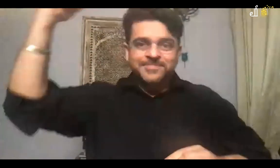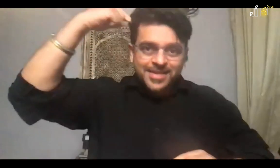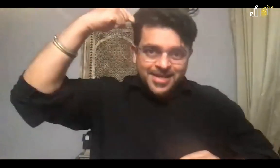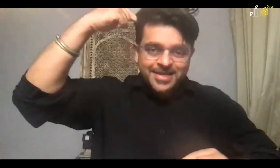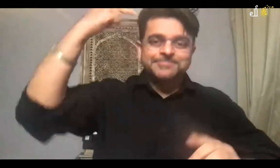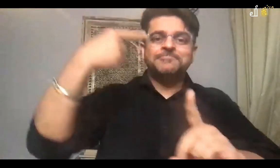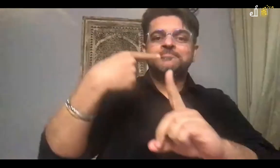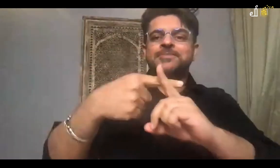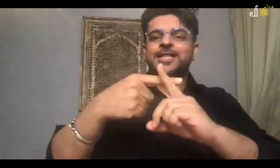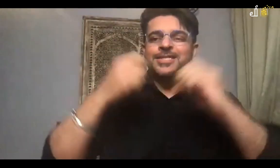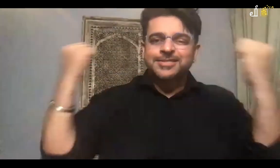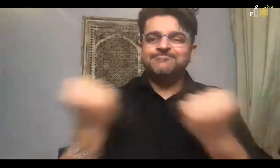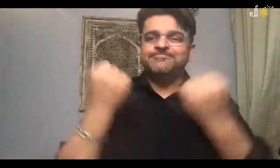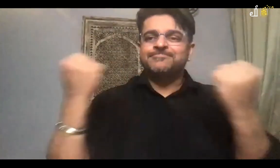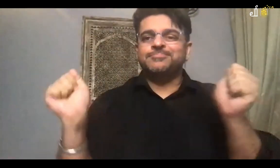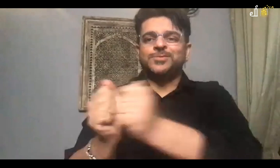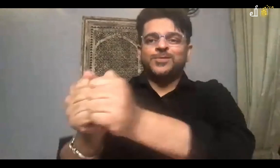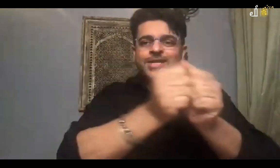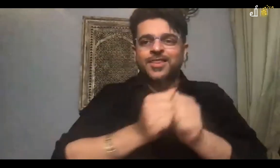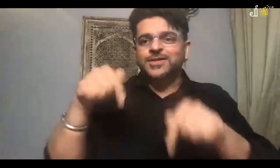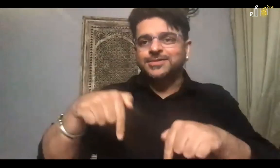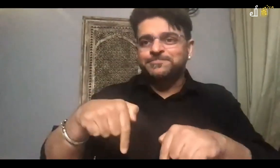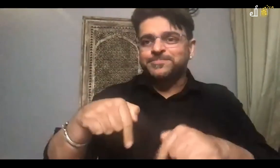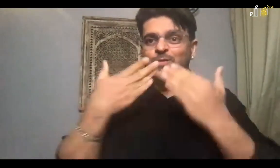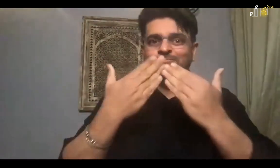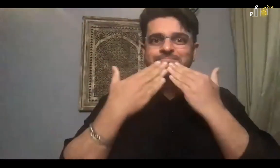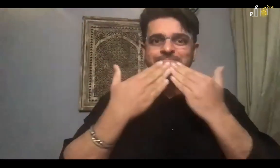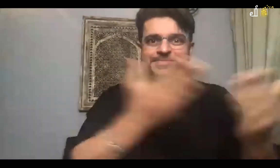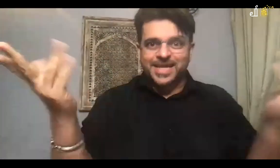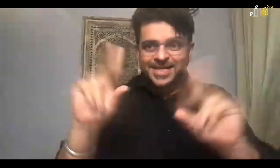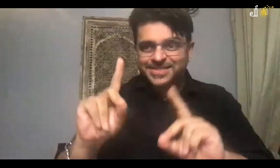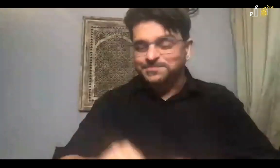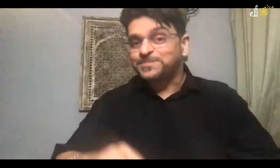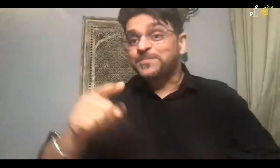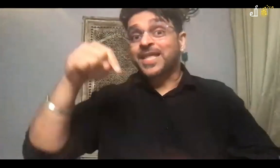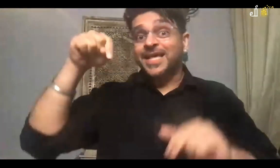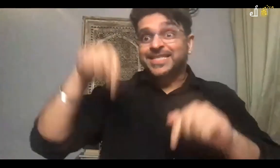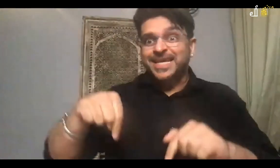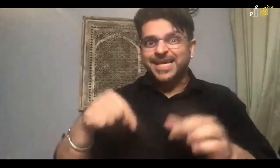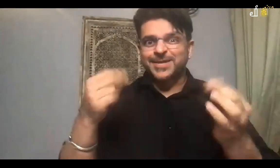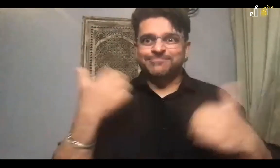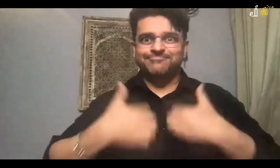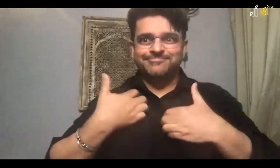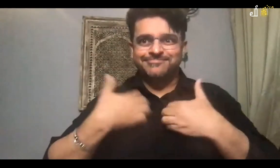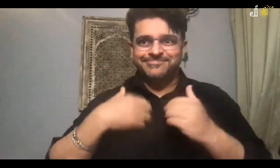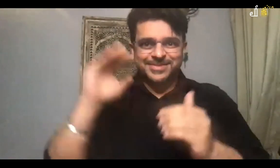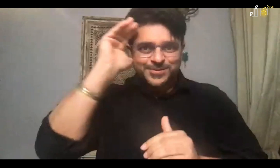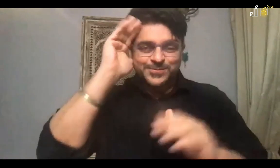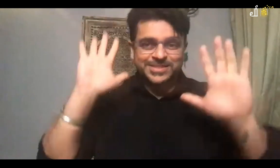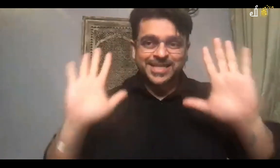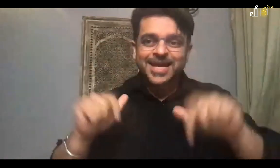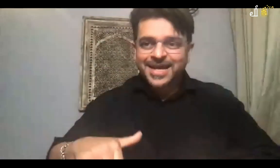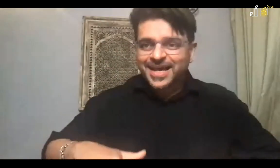goal: heart, head, and the hustle. That's what we're going to do together. So thank you so much once again. Now,